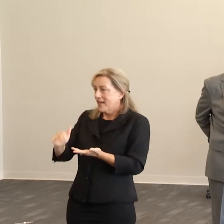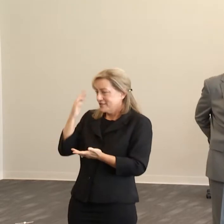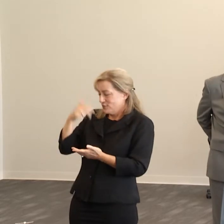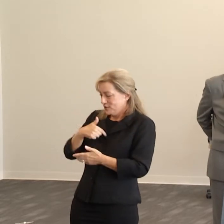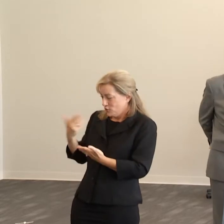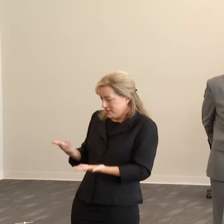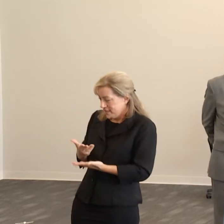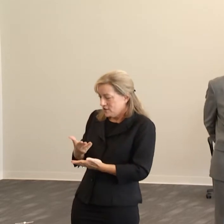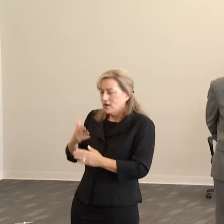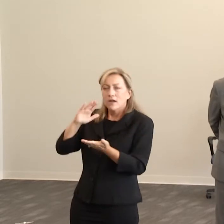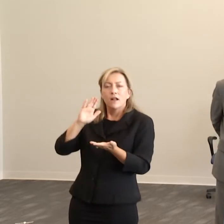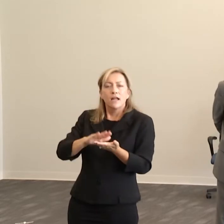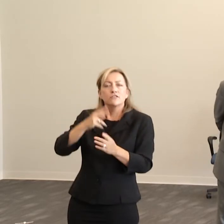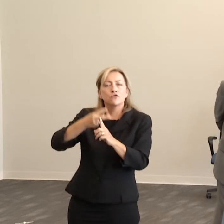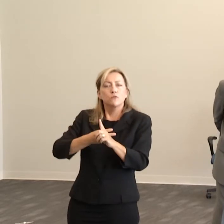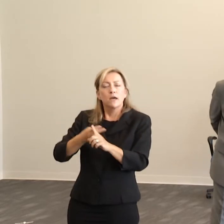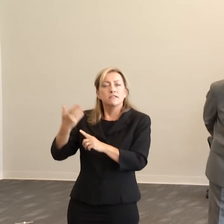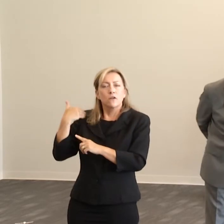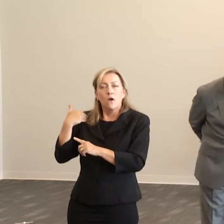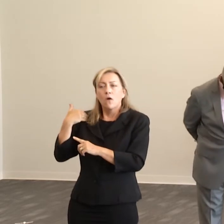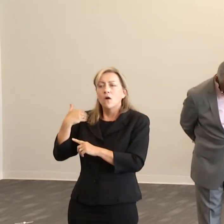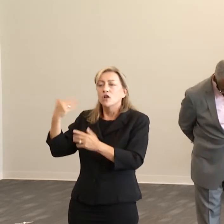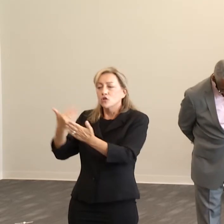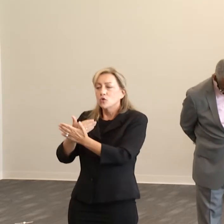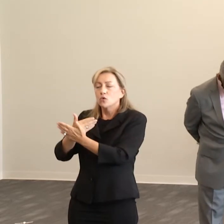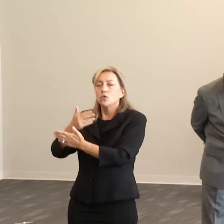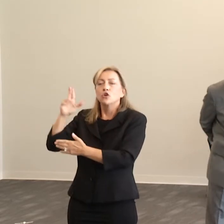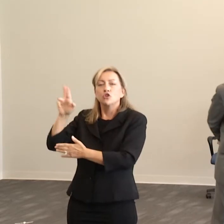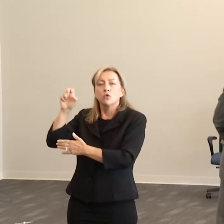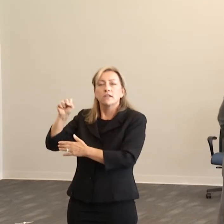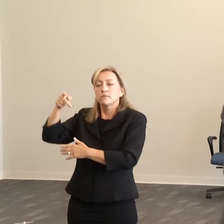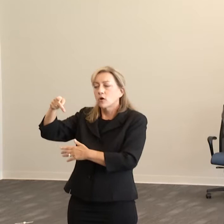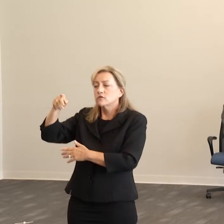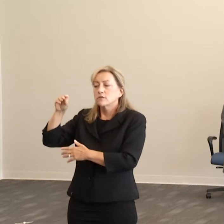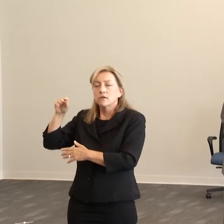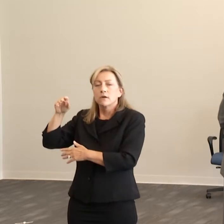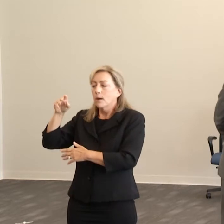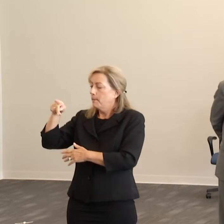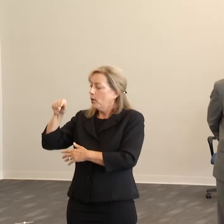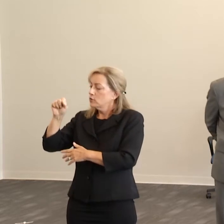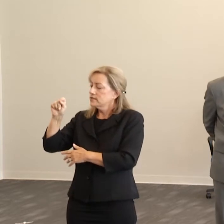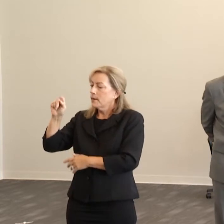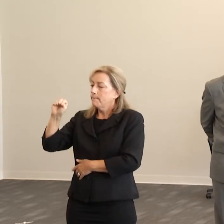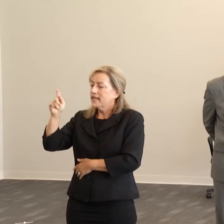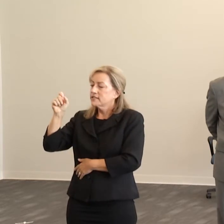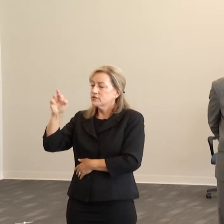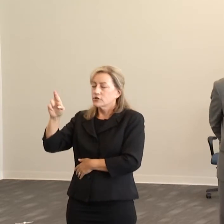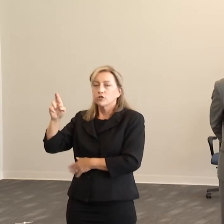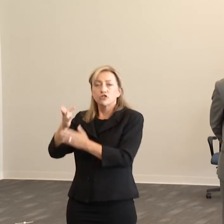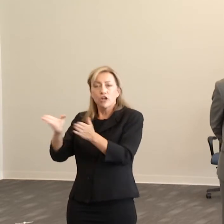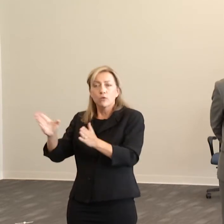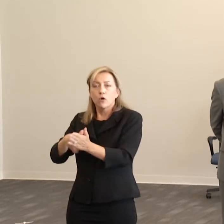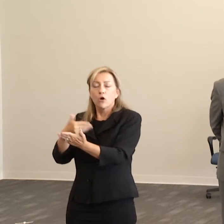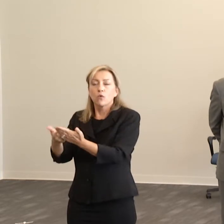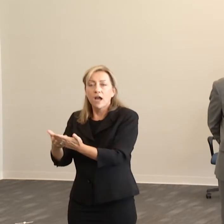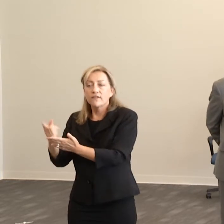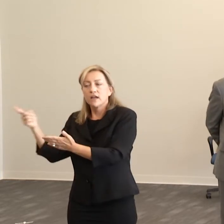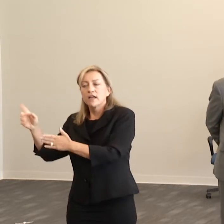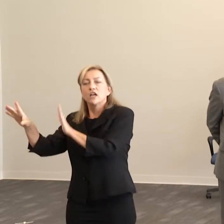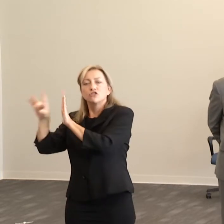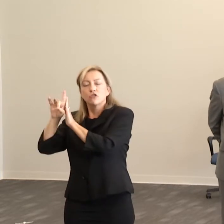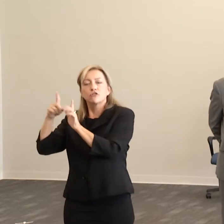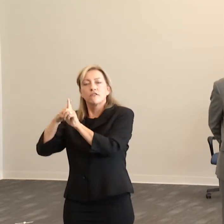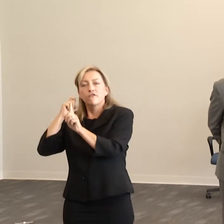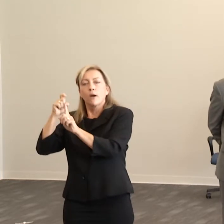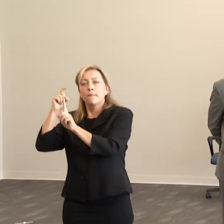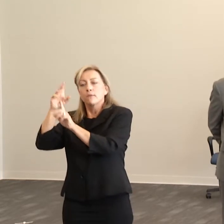when a new Postmaster General arrived on the scene. Mr. DeJoy, it turns out, was picked by the Trump administration to execute a